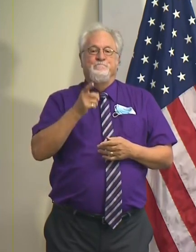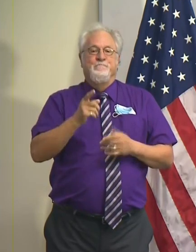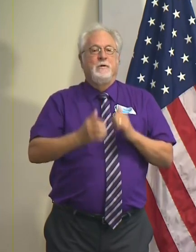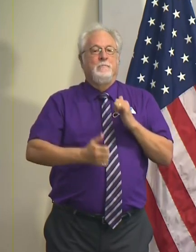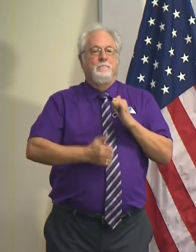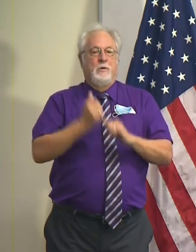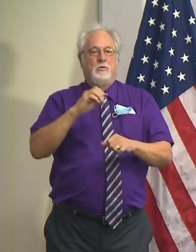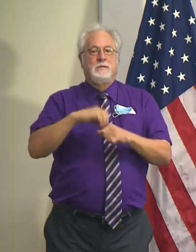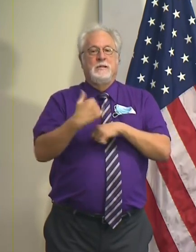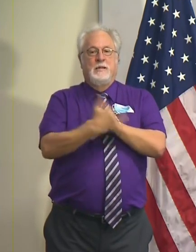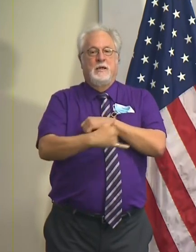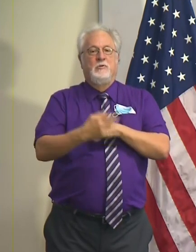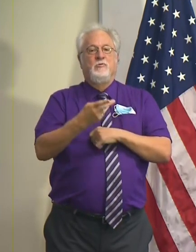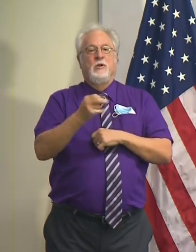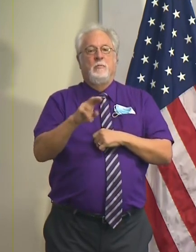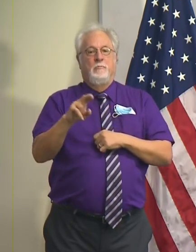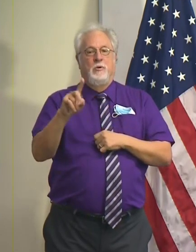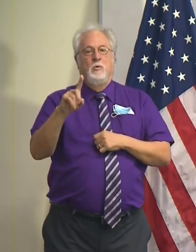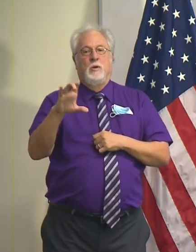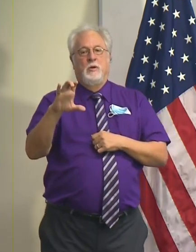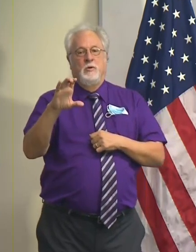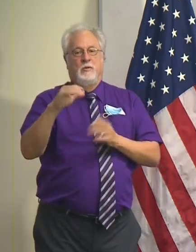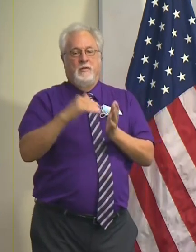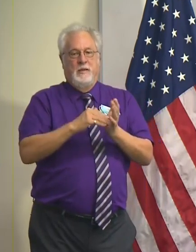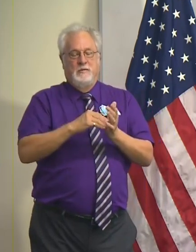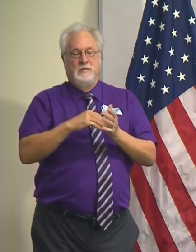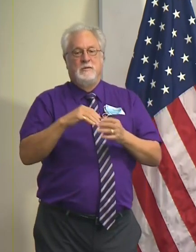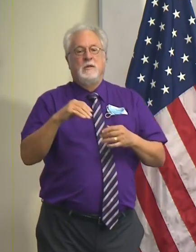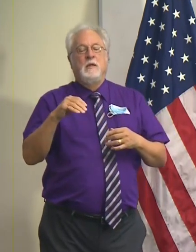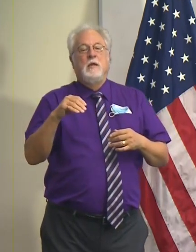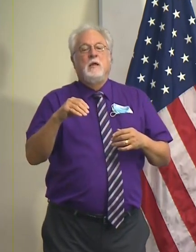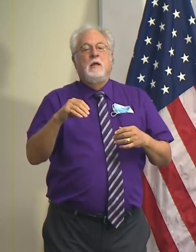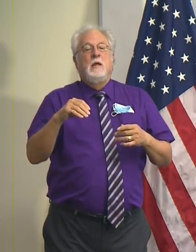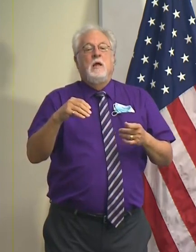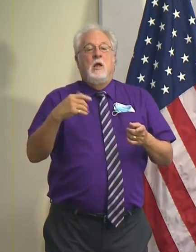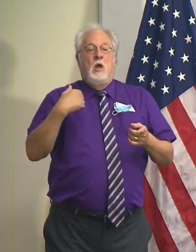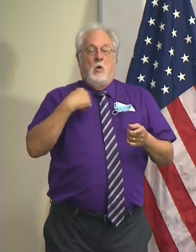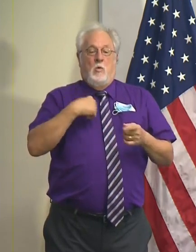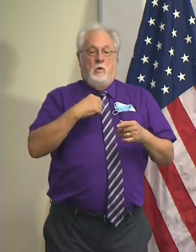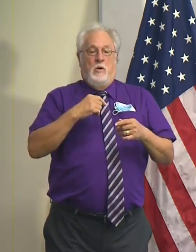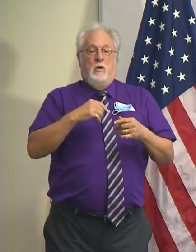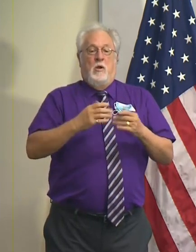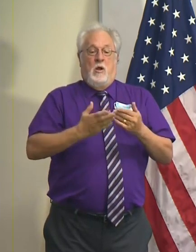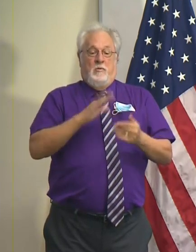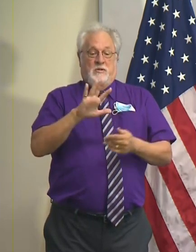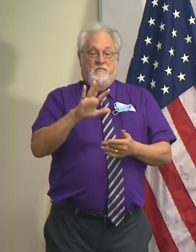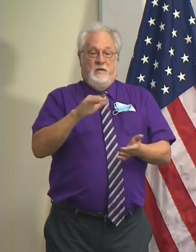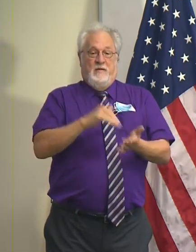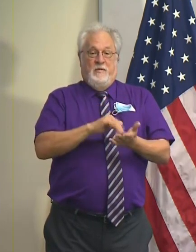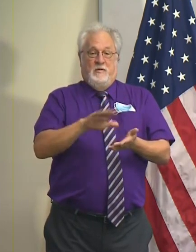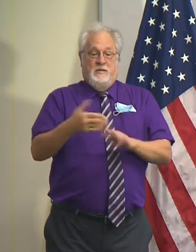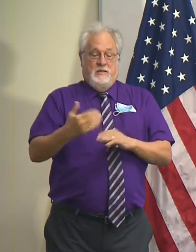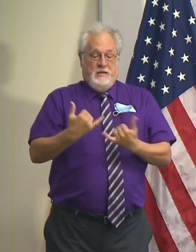most in the country per capita. We are almost at 5,000 deaths. I think today we're